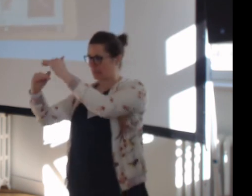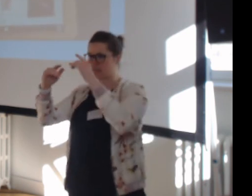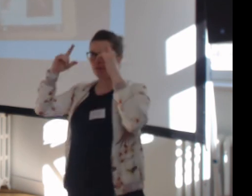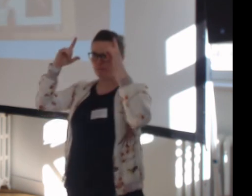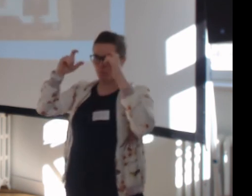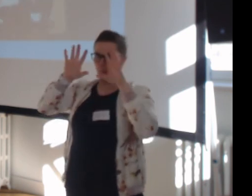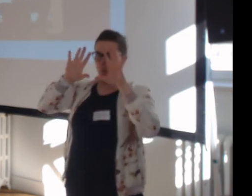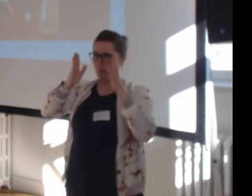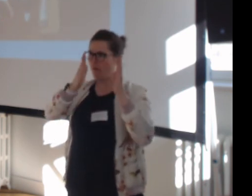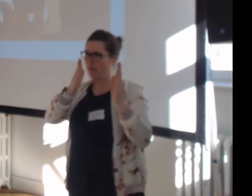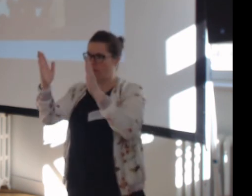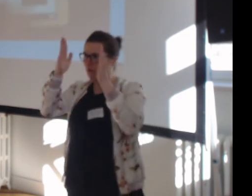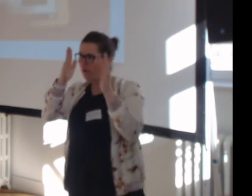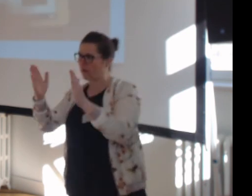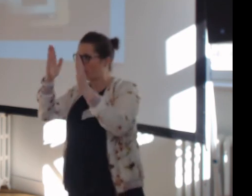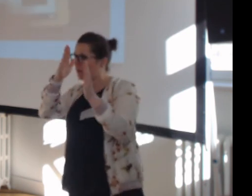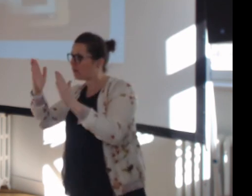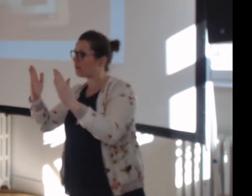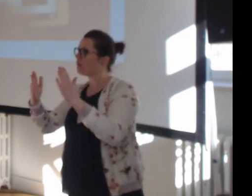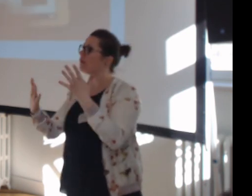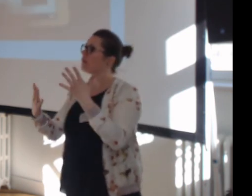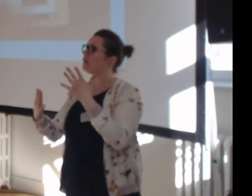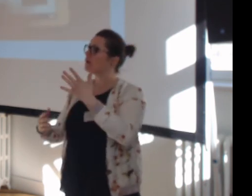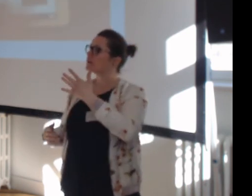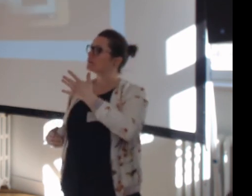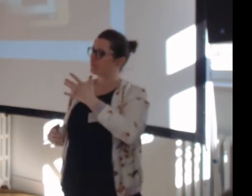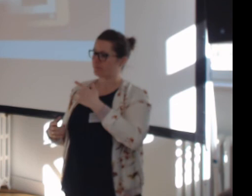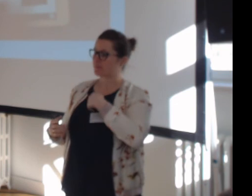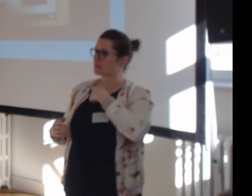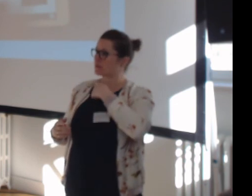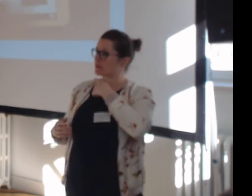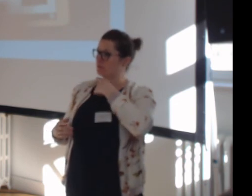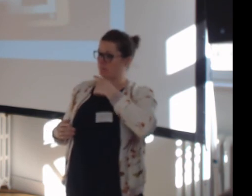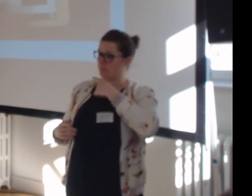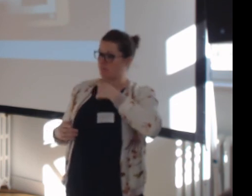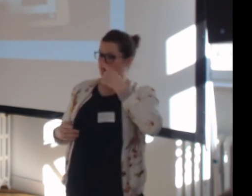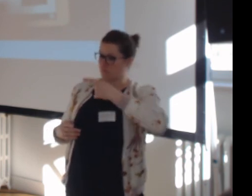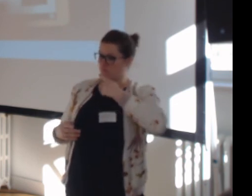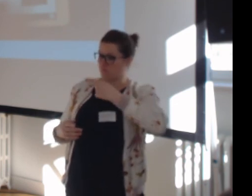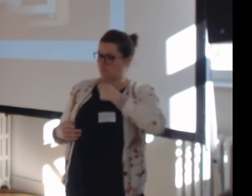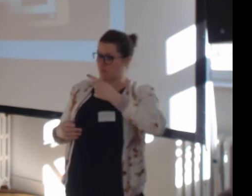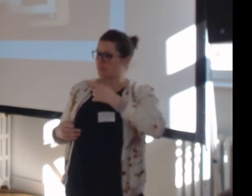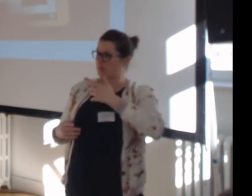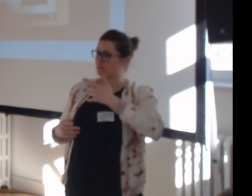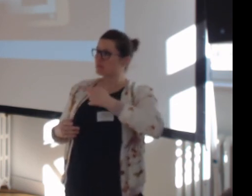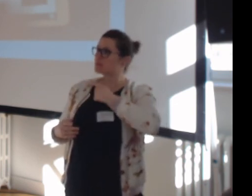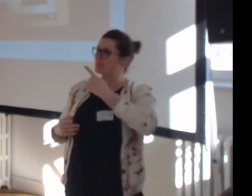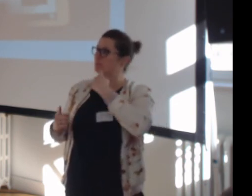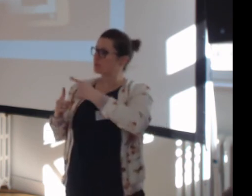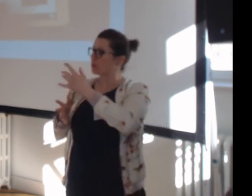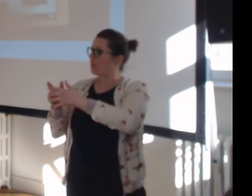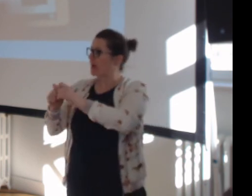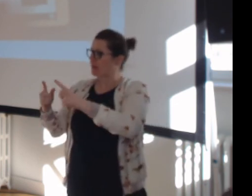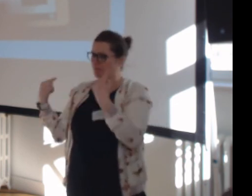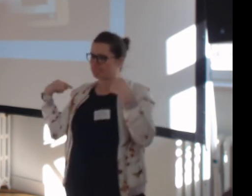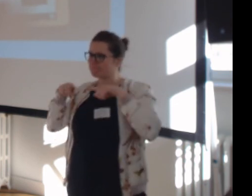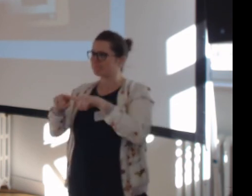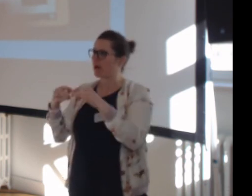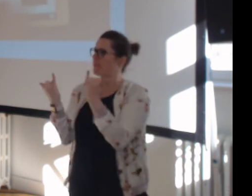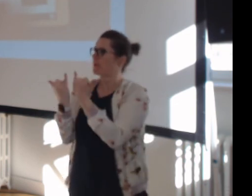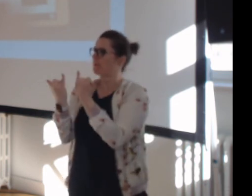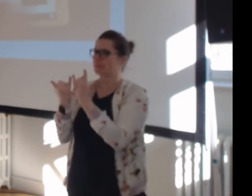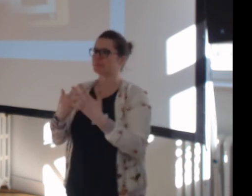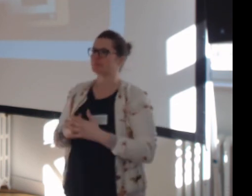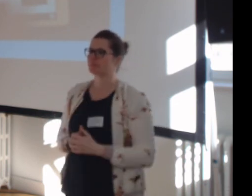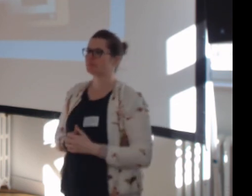image, and quickly the speech is reading that relevant part, but also the sign language is synchronized with